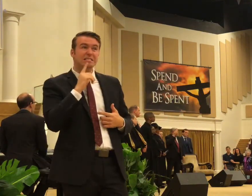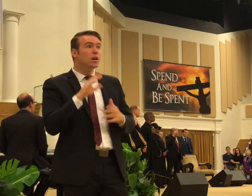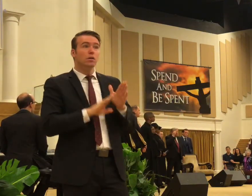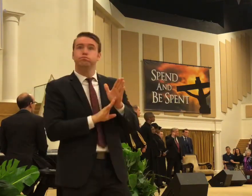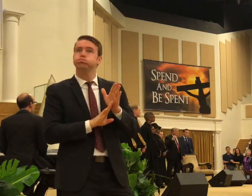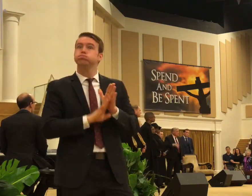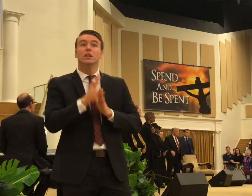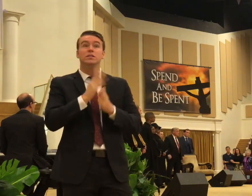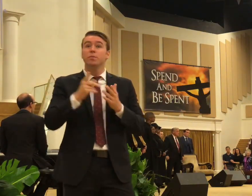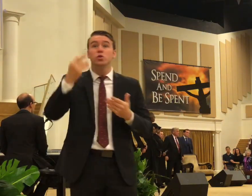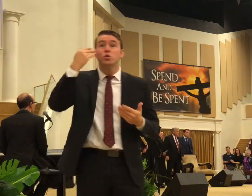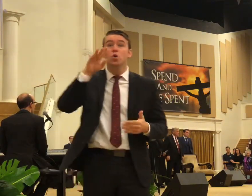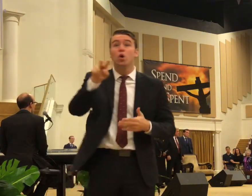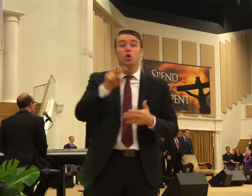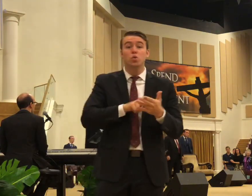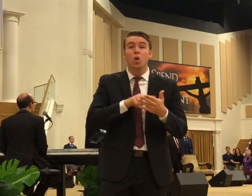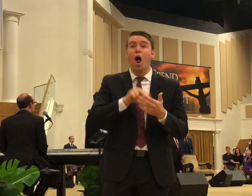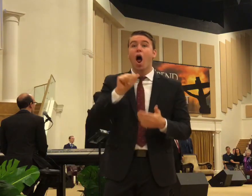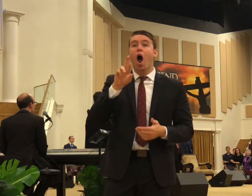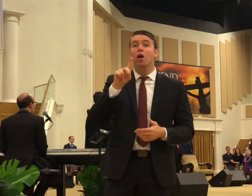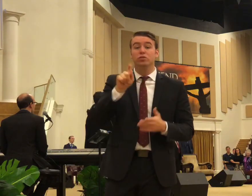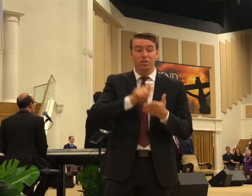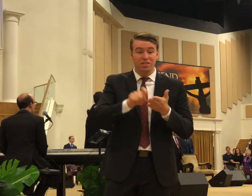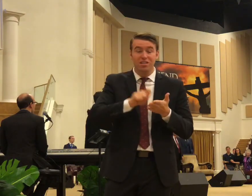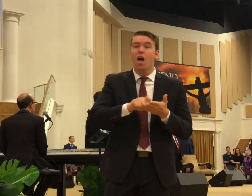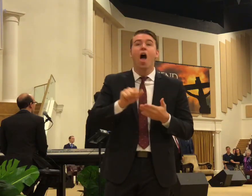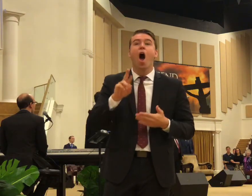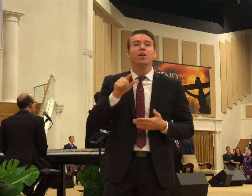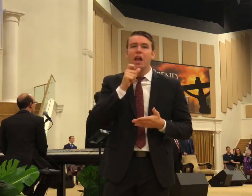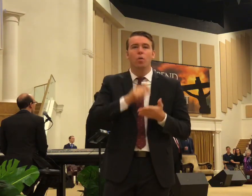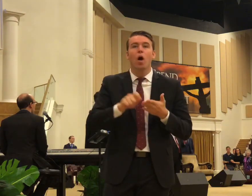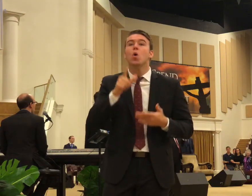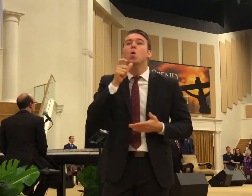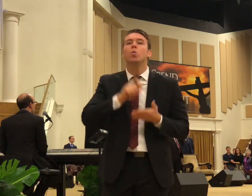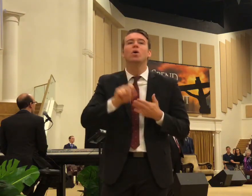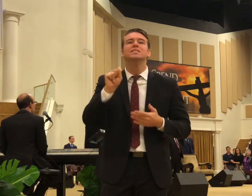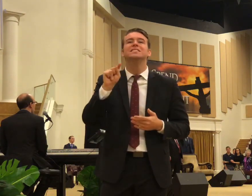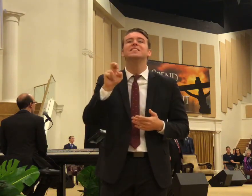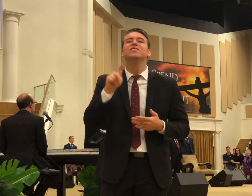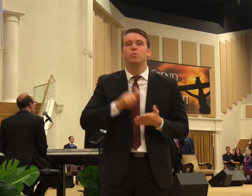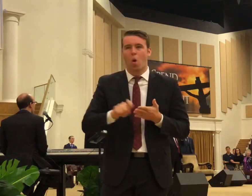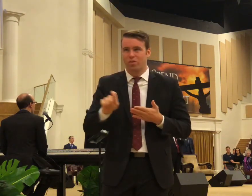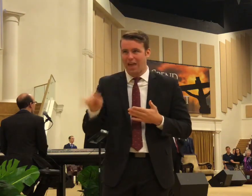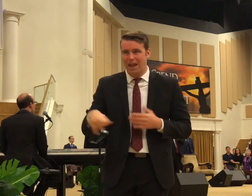writing, some of y'all didn't know you were reading Arnold's press releases. Arnold didn't write them, Stephen did it.